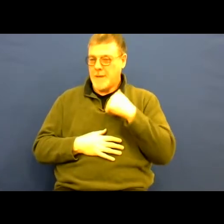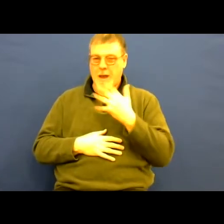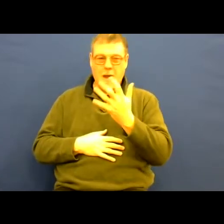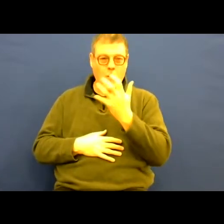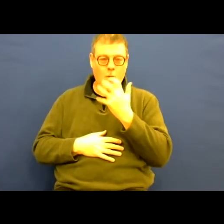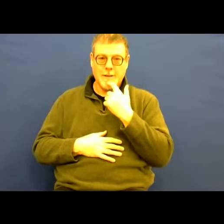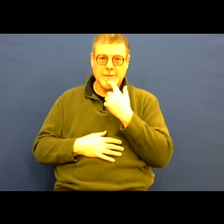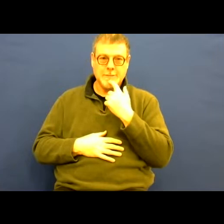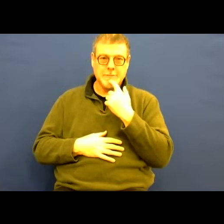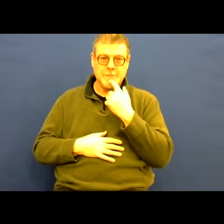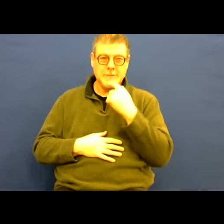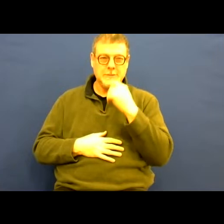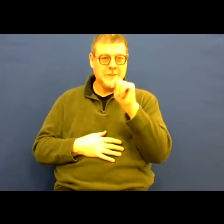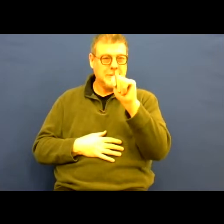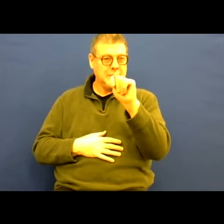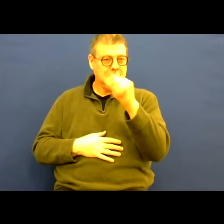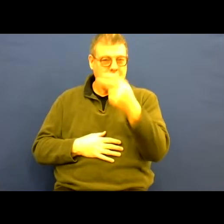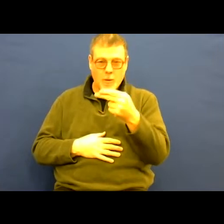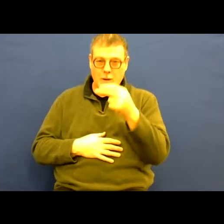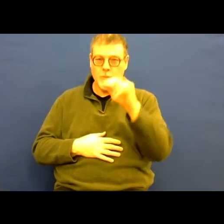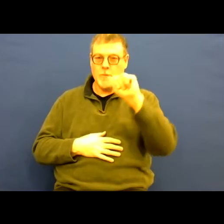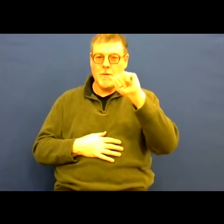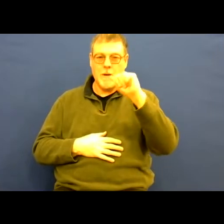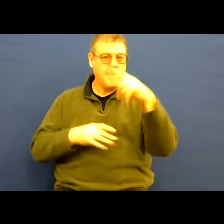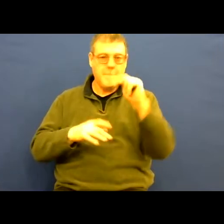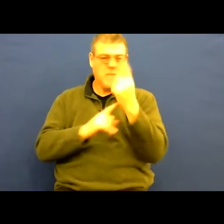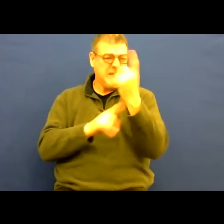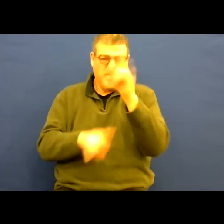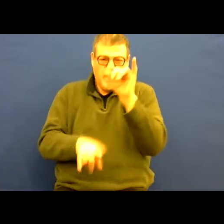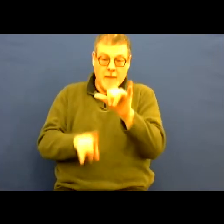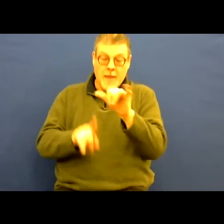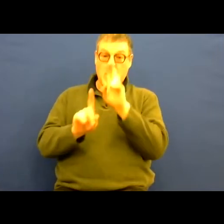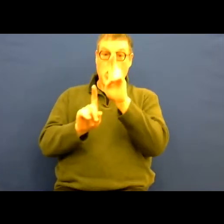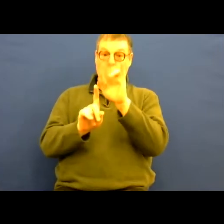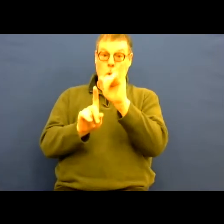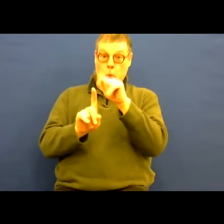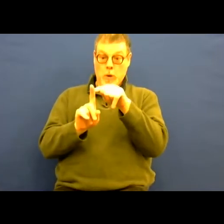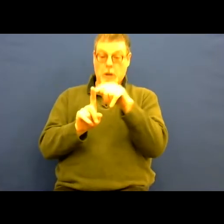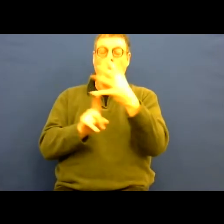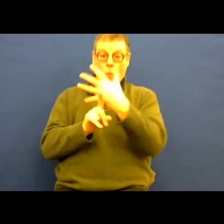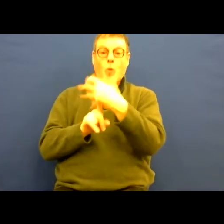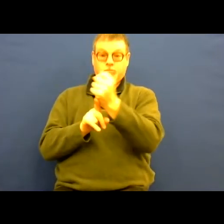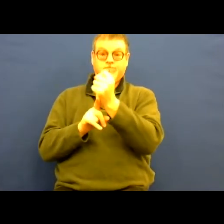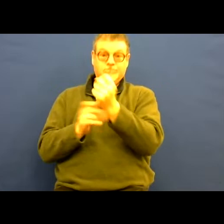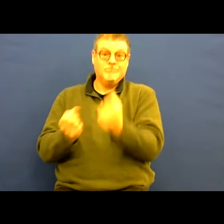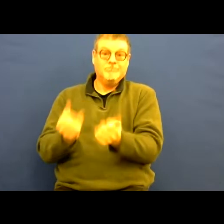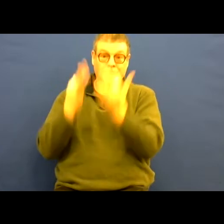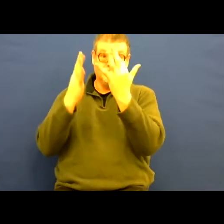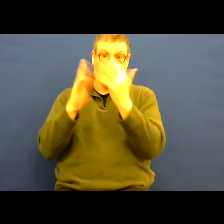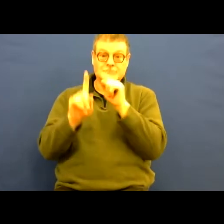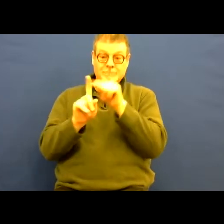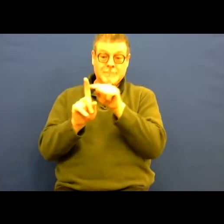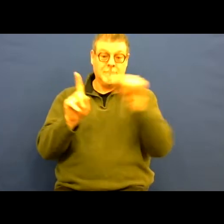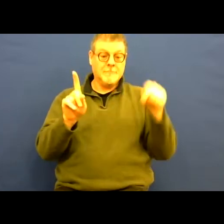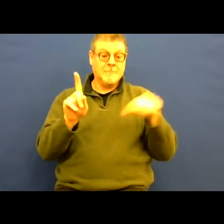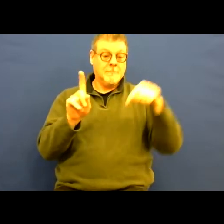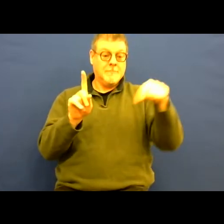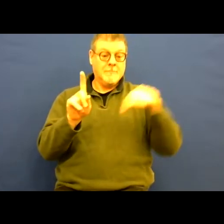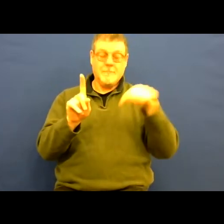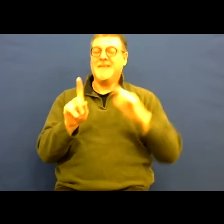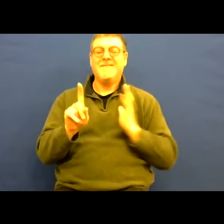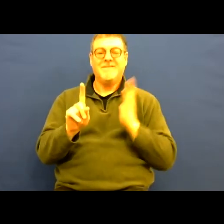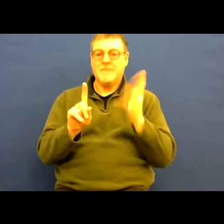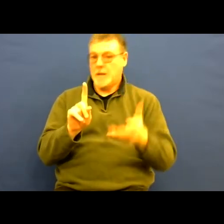a townhouse or apartment that was like that. The unit burned out. The 2 units on either side were just fine.